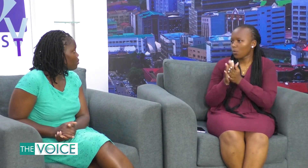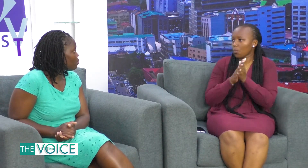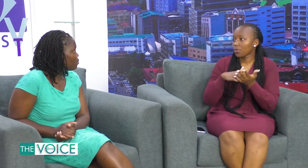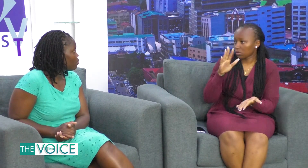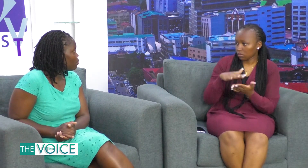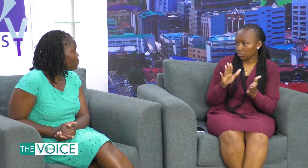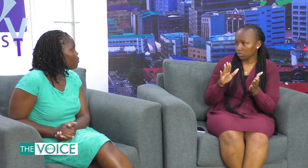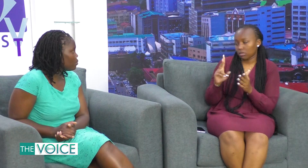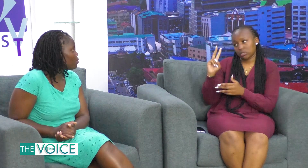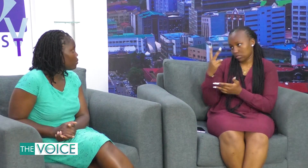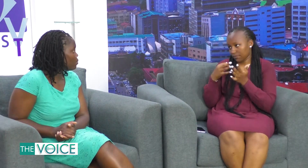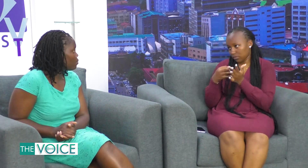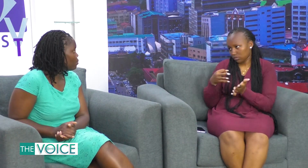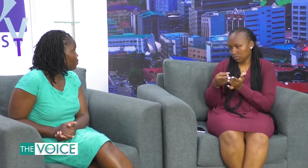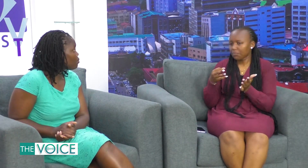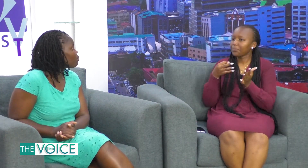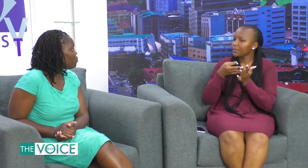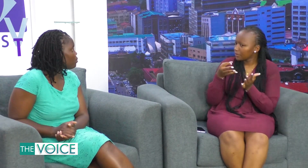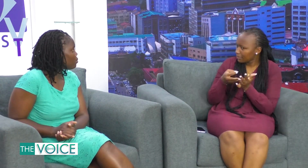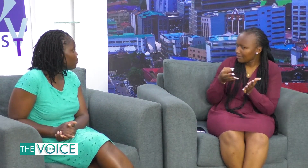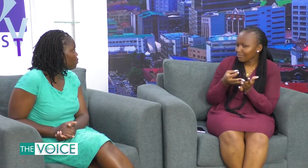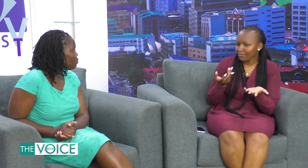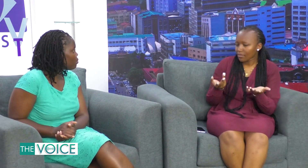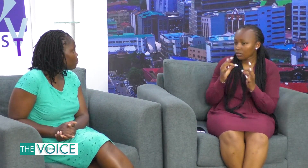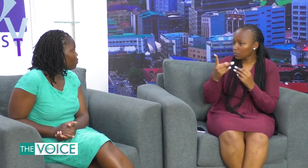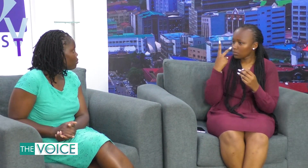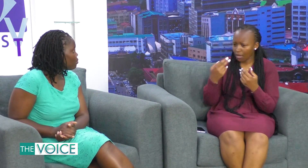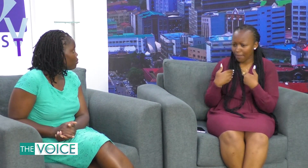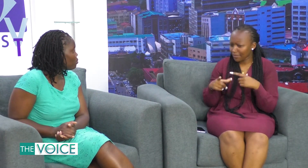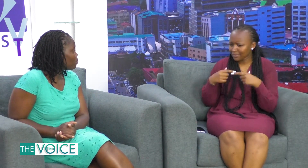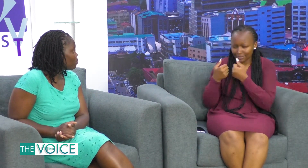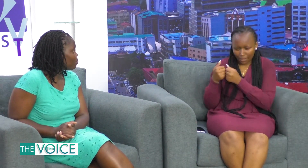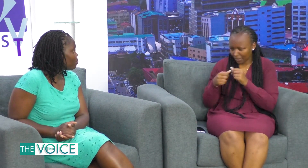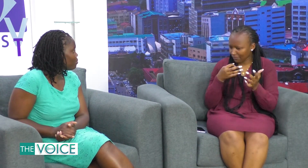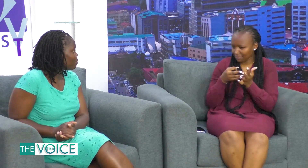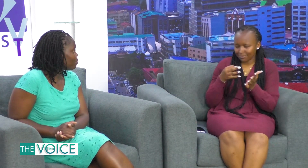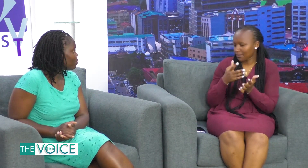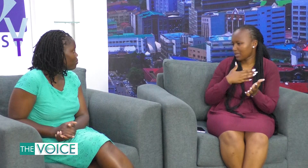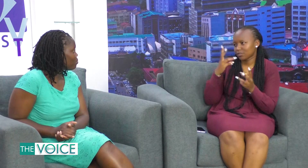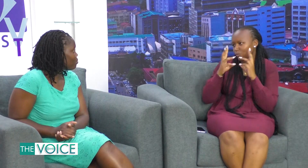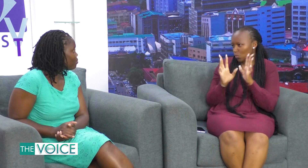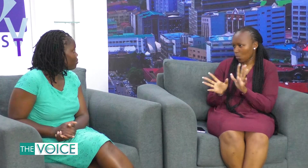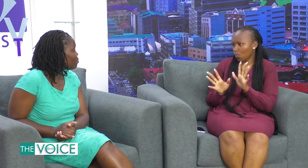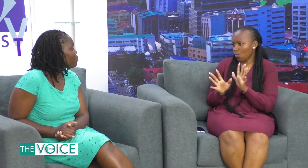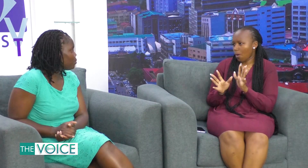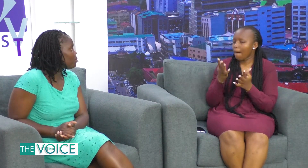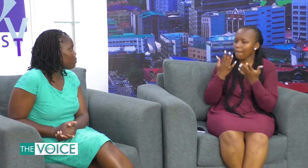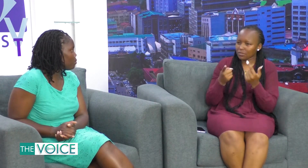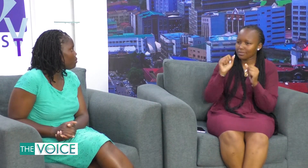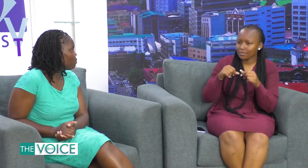trying. And thank God he gave me the motivation, and I also got inspired. So I've never